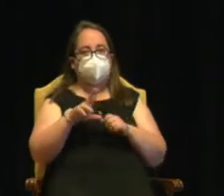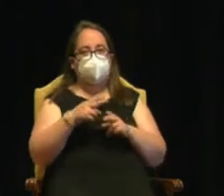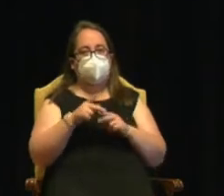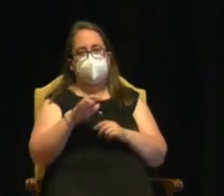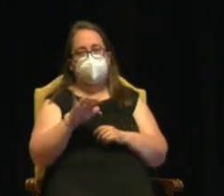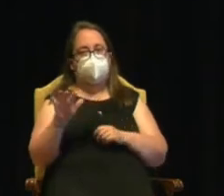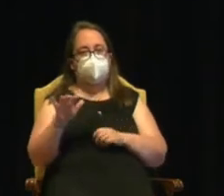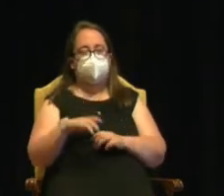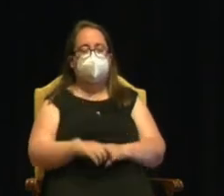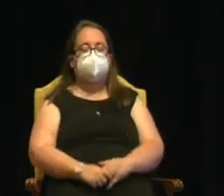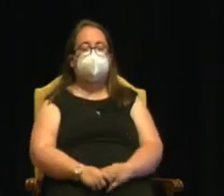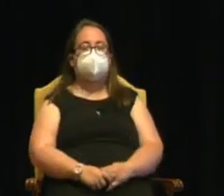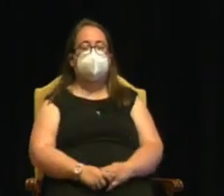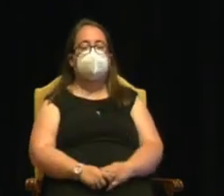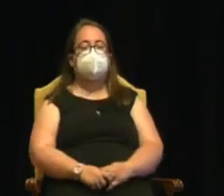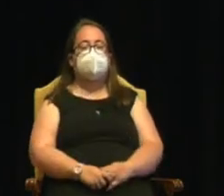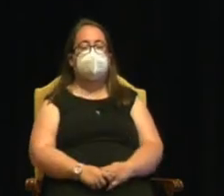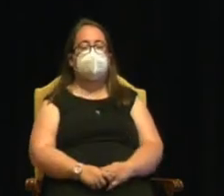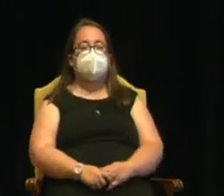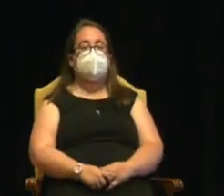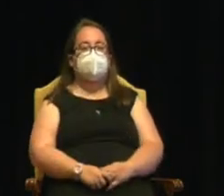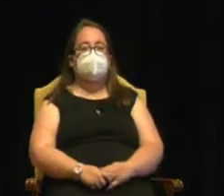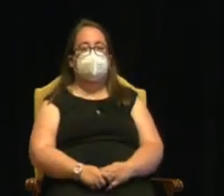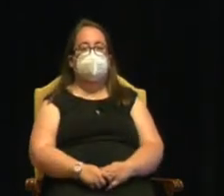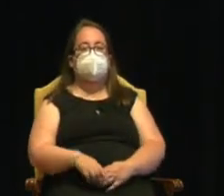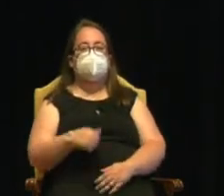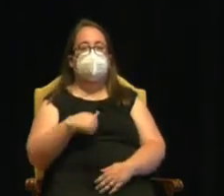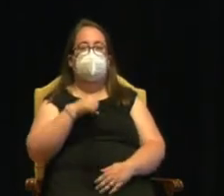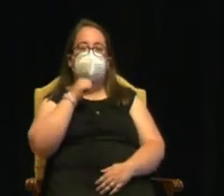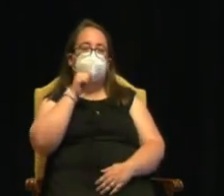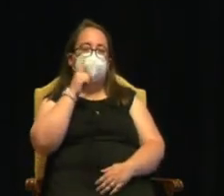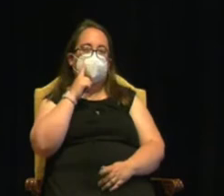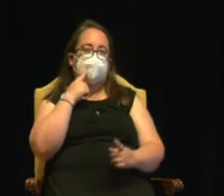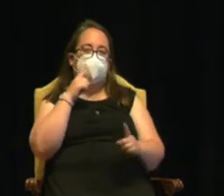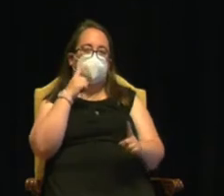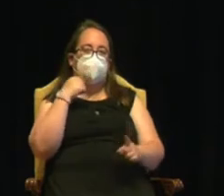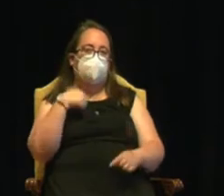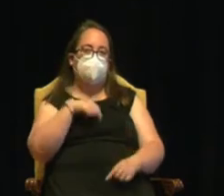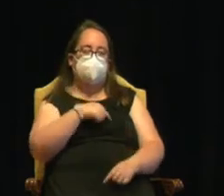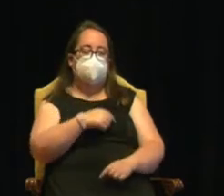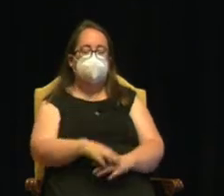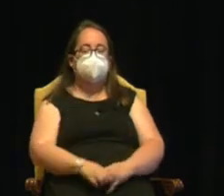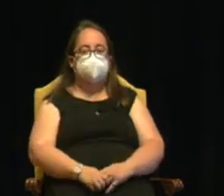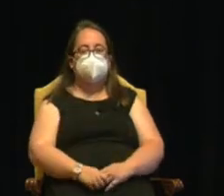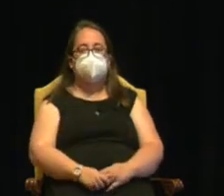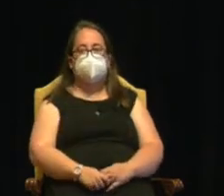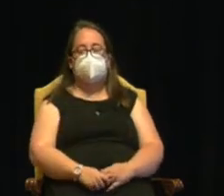Like, you know, and I don't think that's going to work for us as a culture. So.